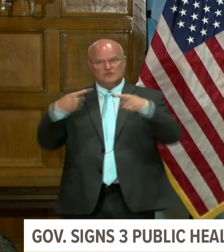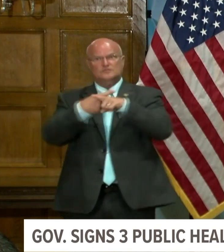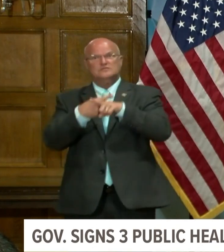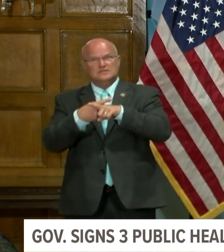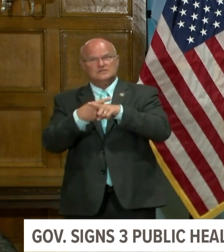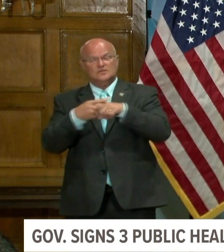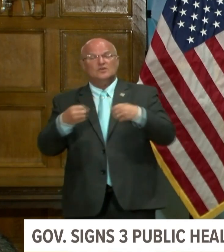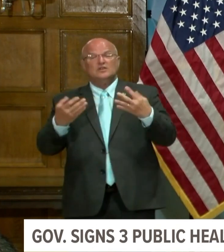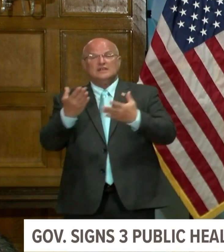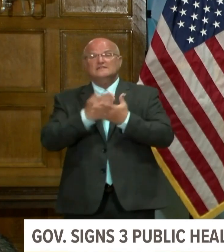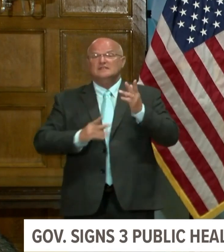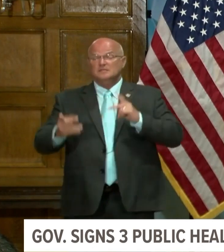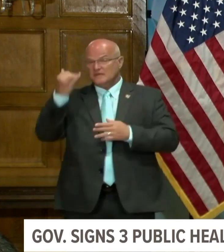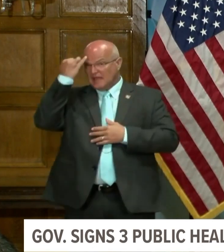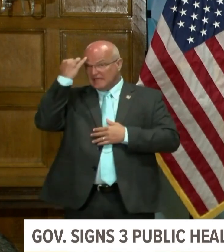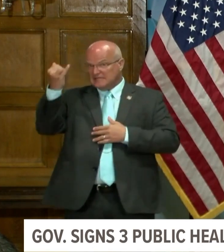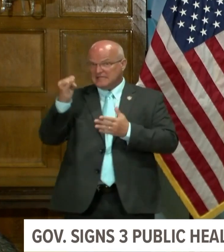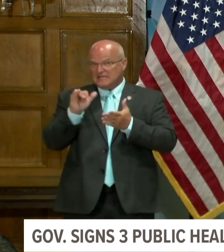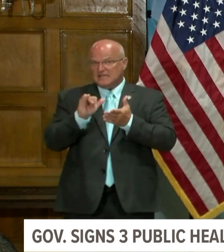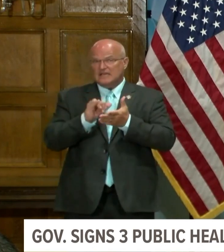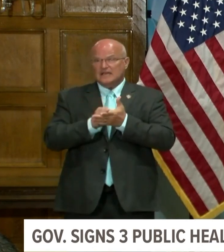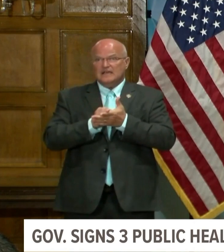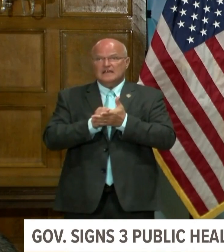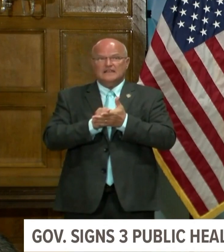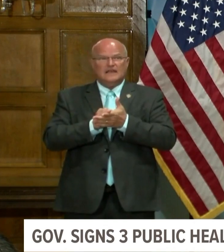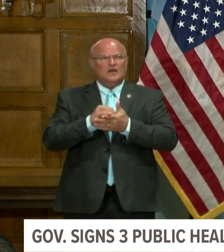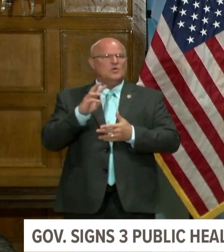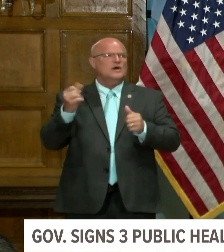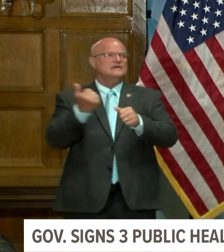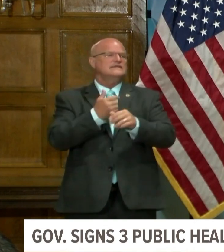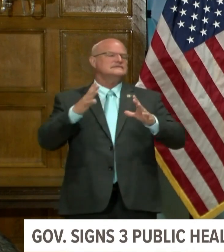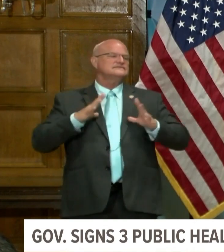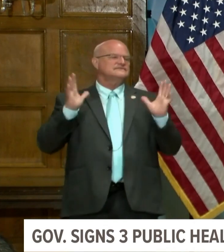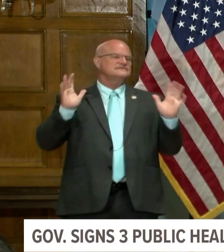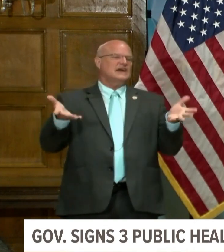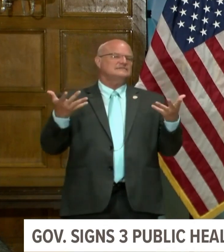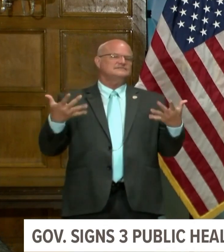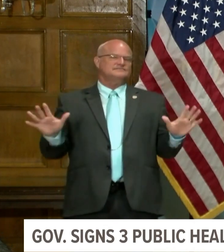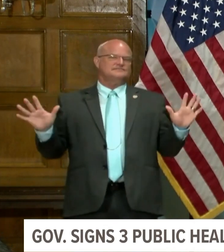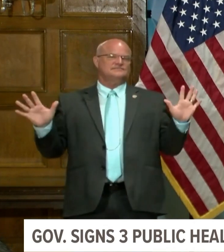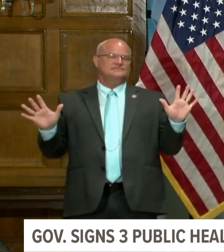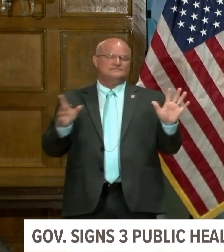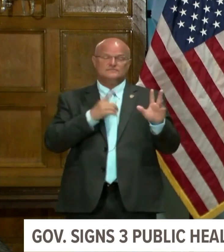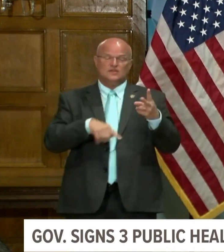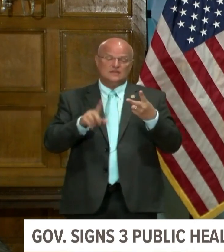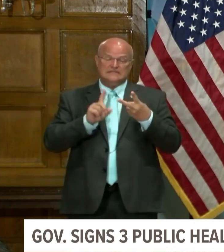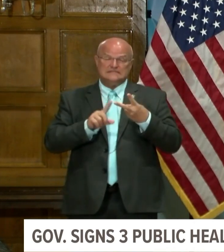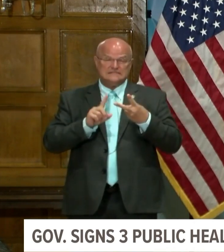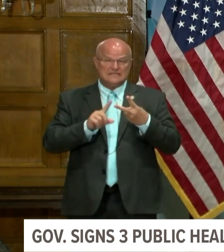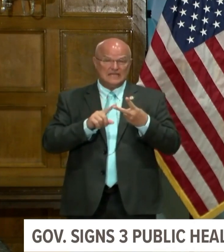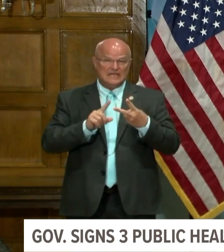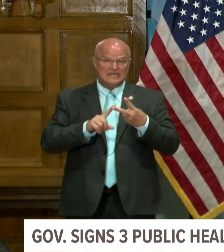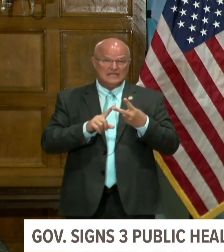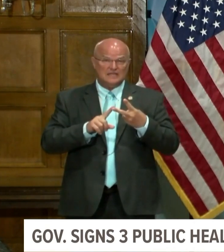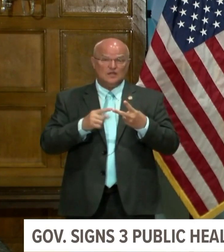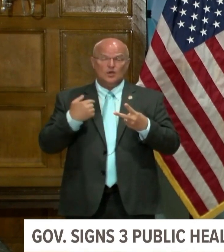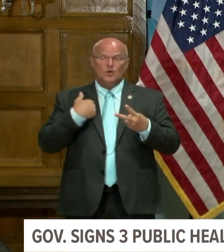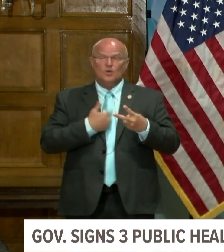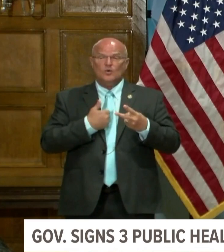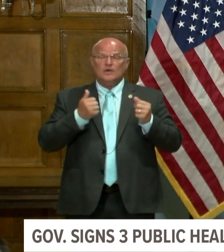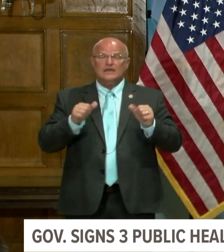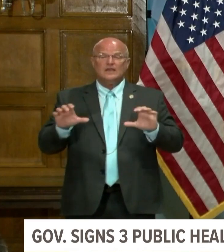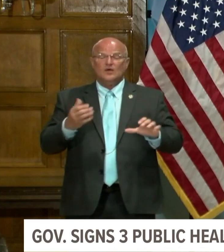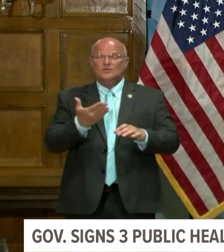contradictory, or gives some people the idea that, well, everything's fine. And so the second message is we can only do